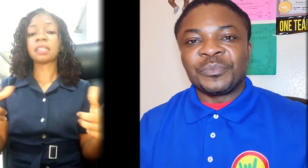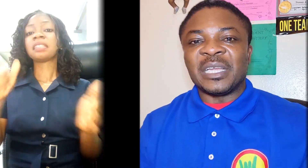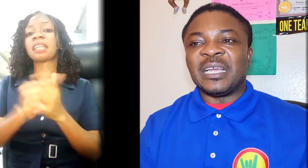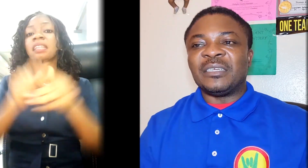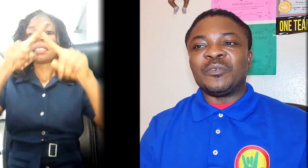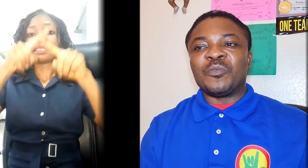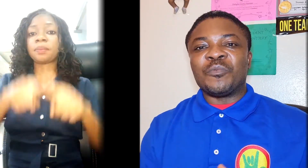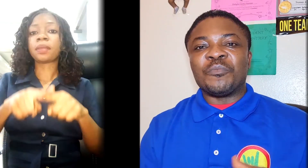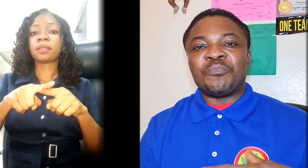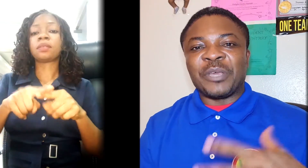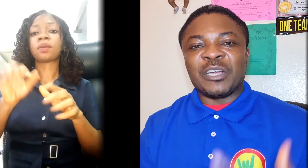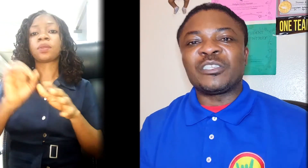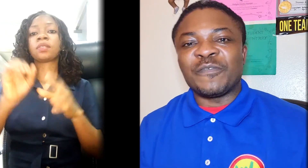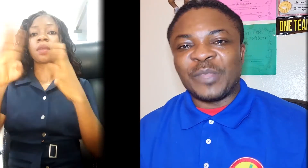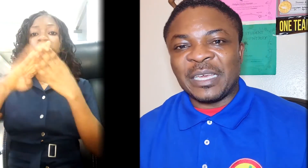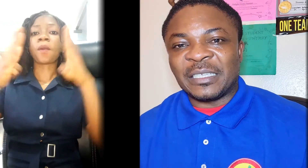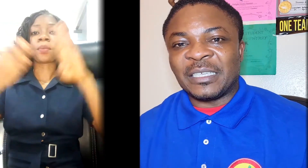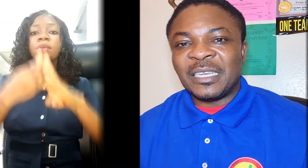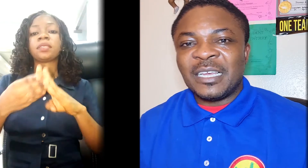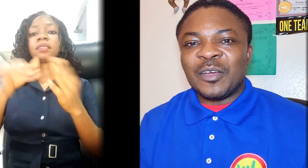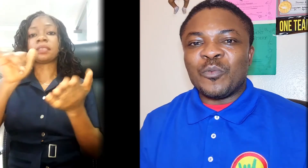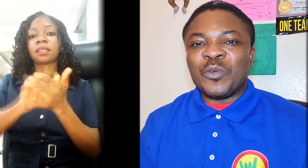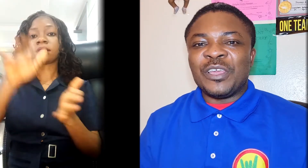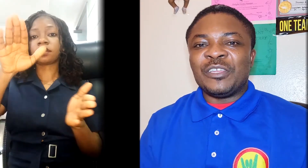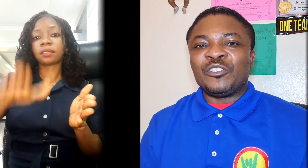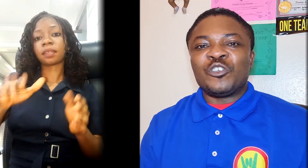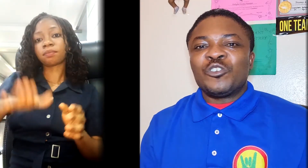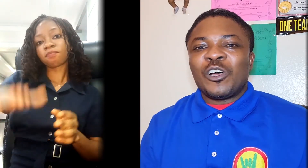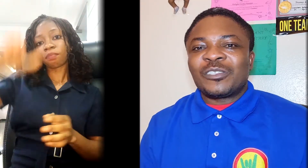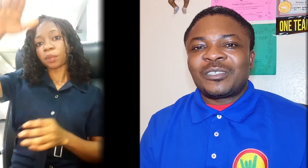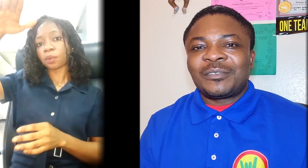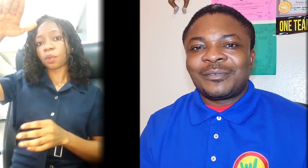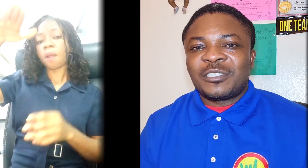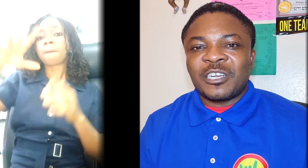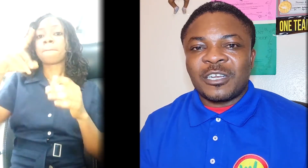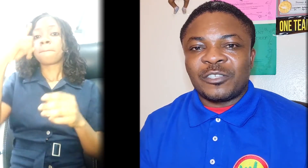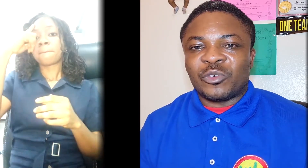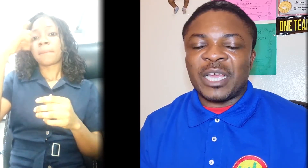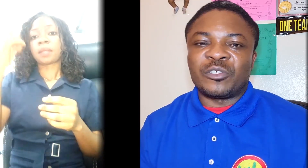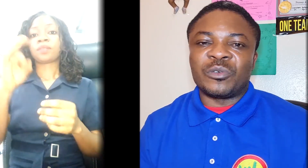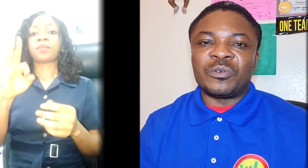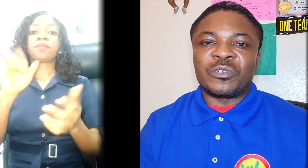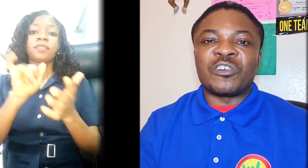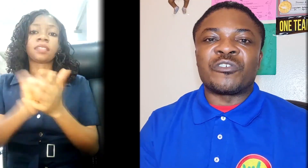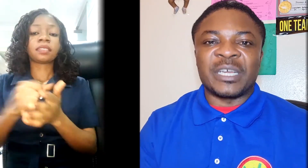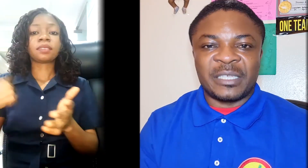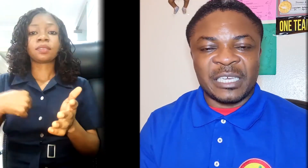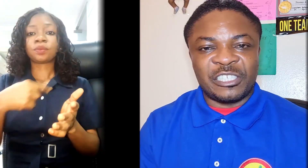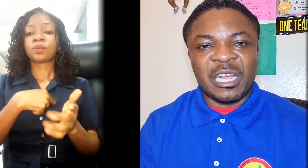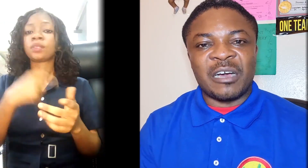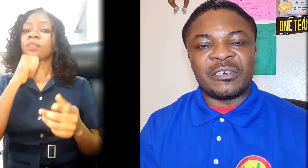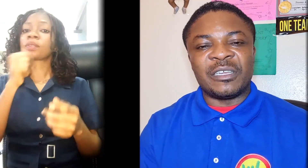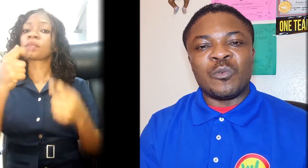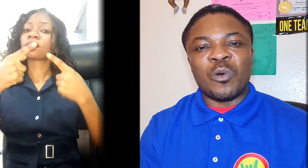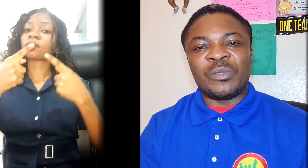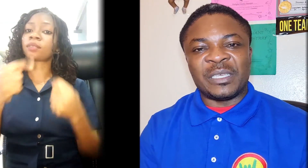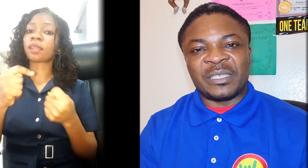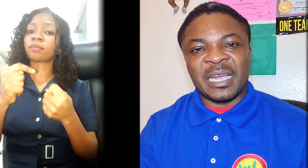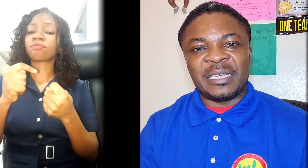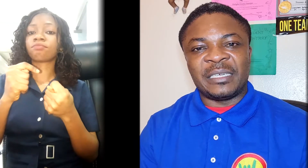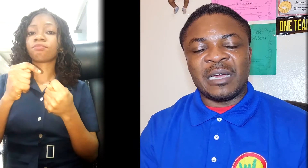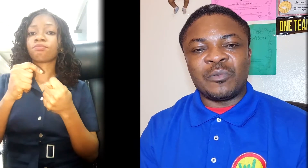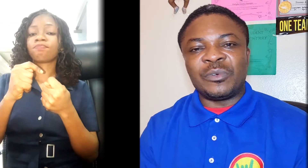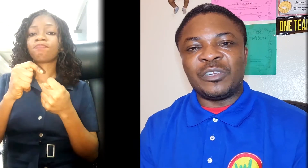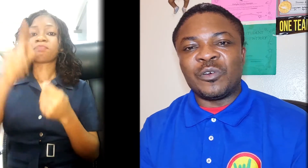grows. And because of this, we do not try to correct a child in what